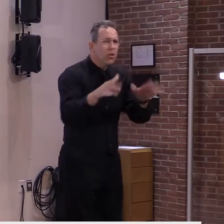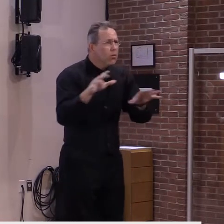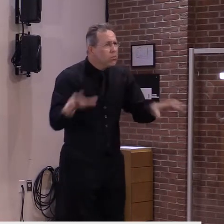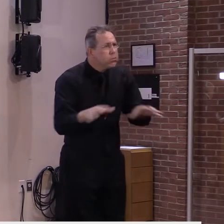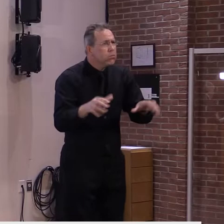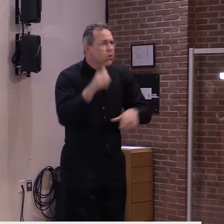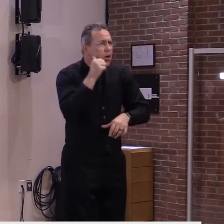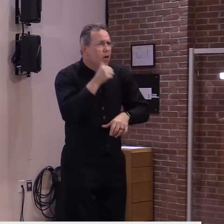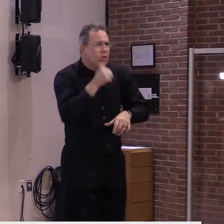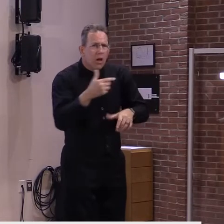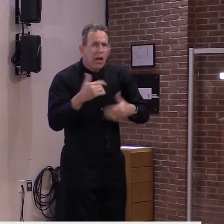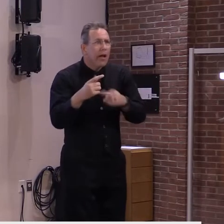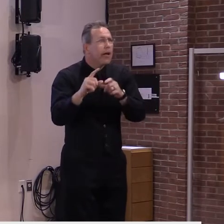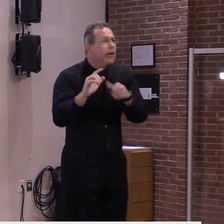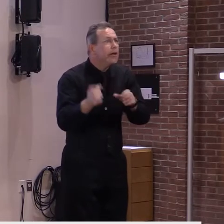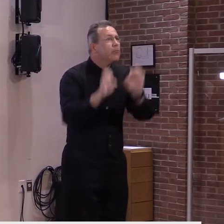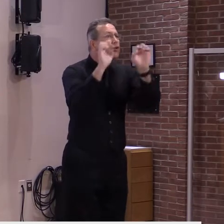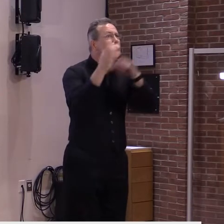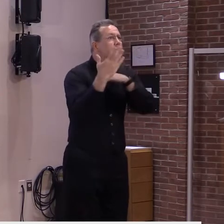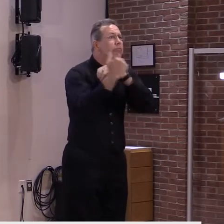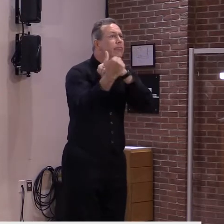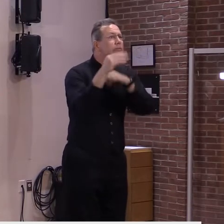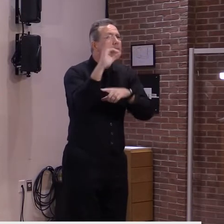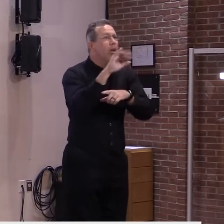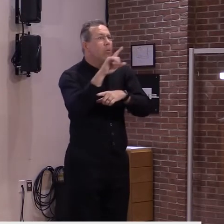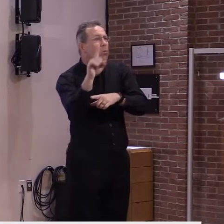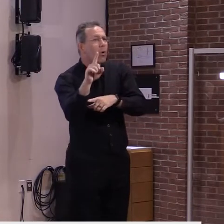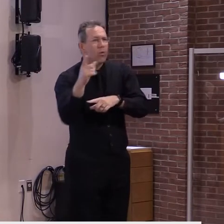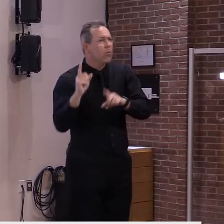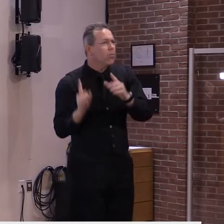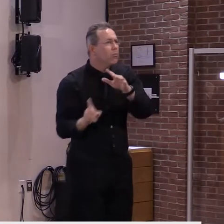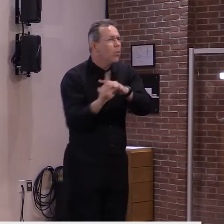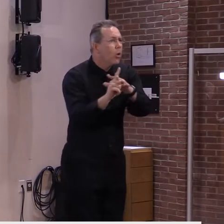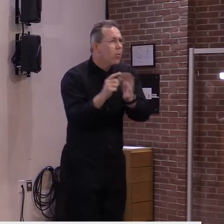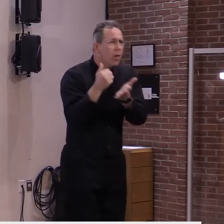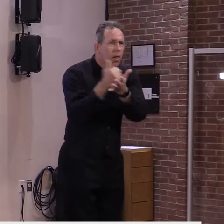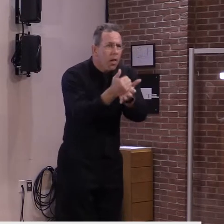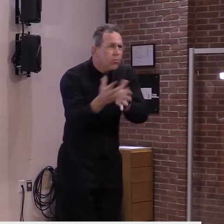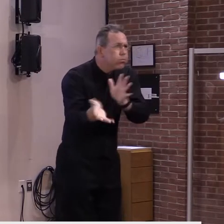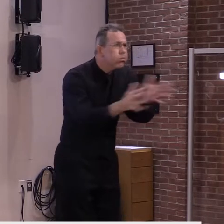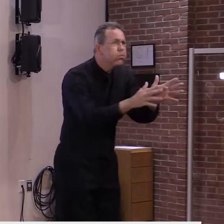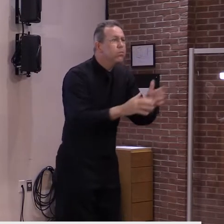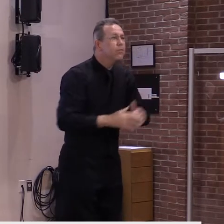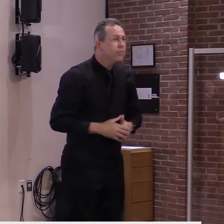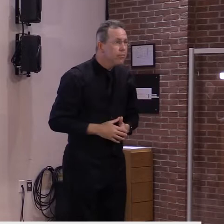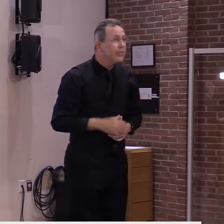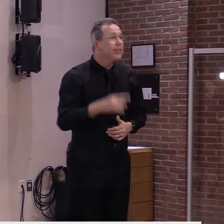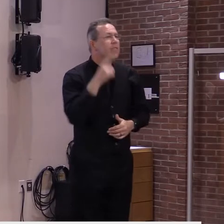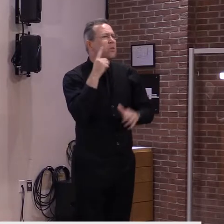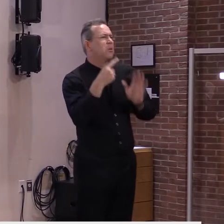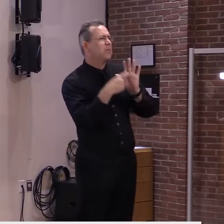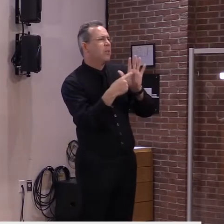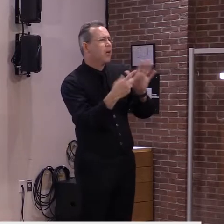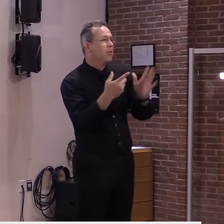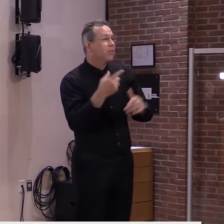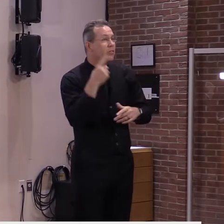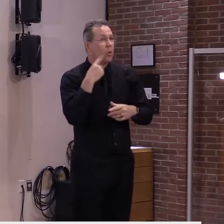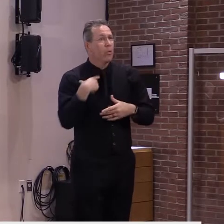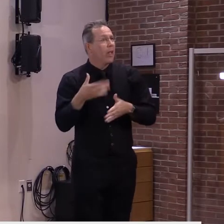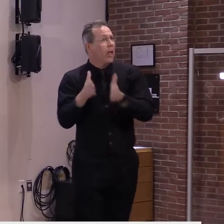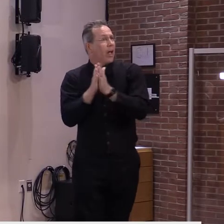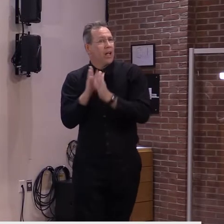this pandemic has been remarkable. For example, when we asked EMS to mobilize and vaccinate homebound